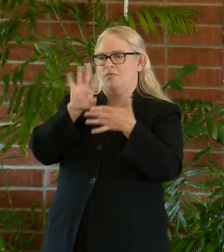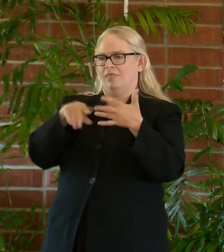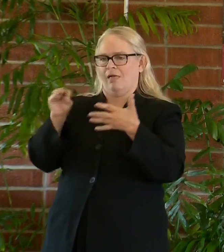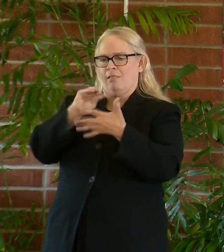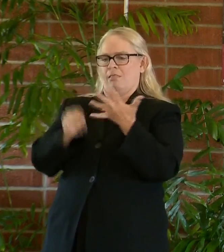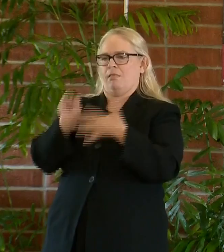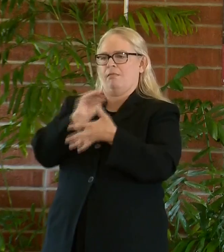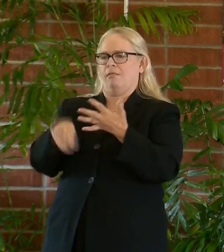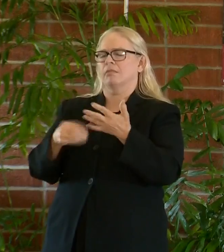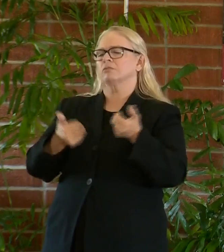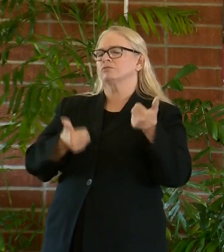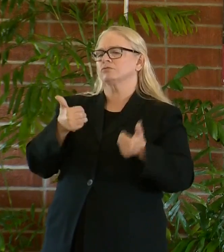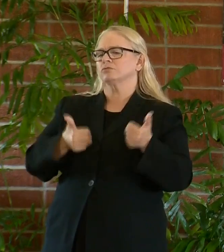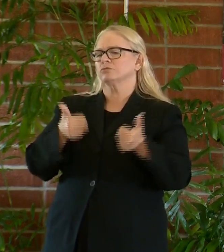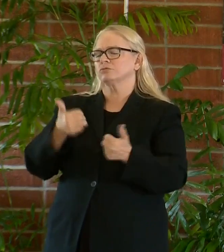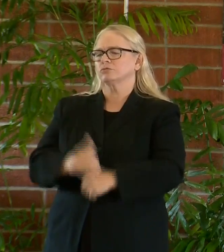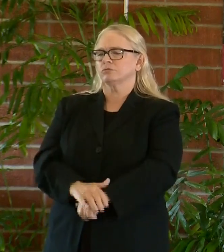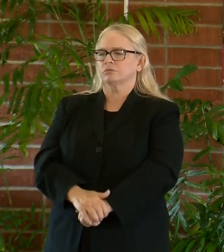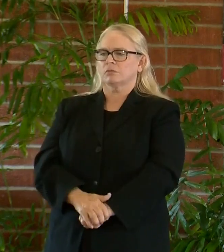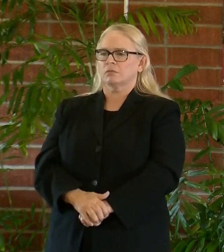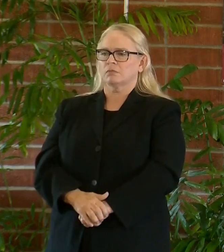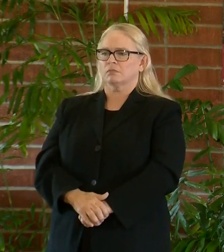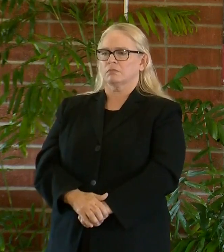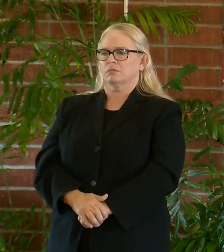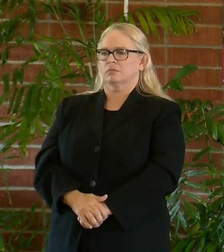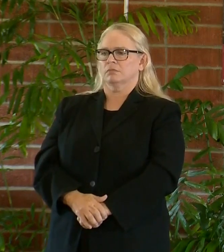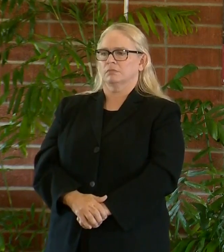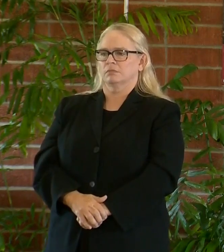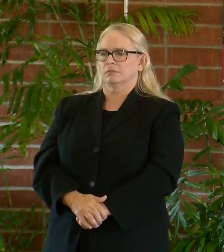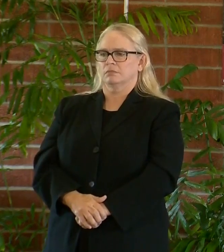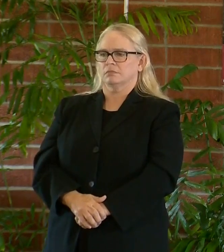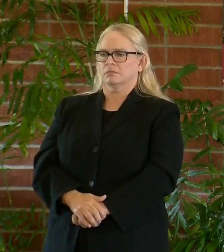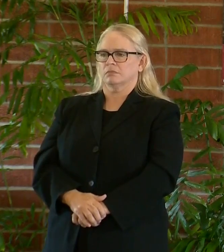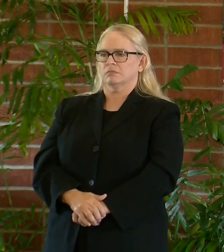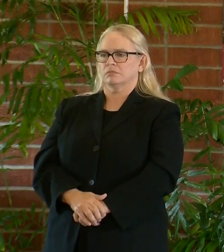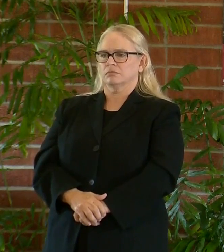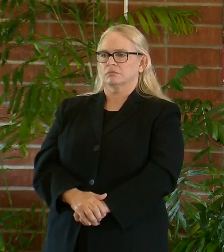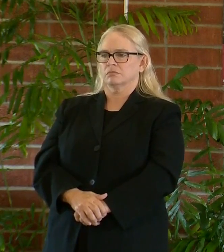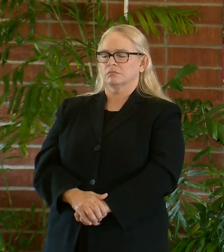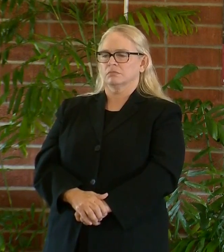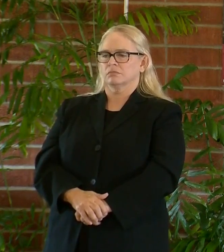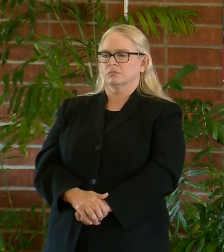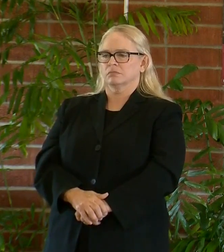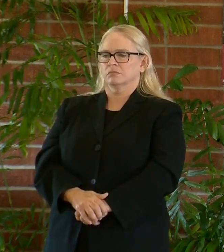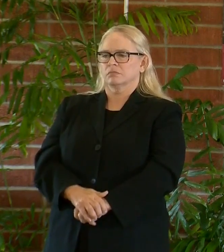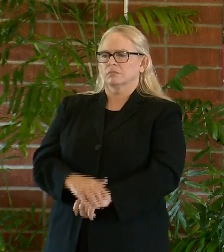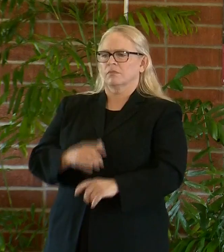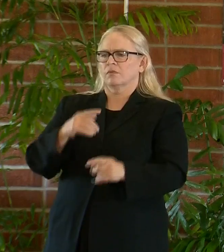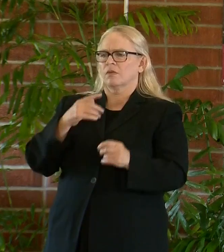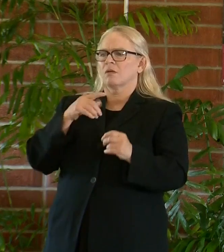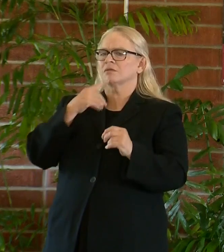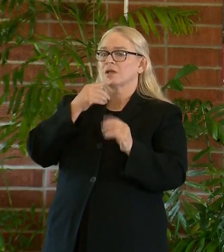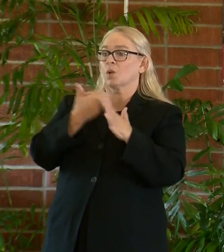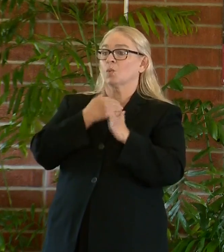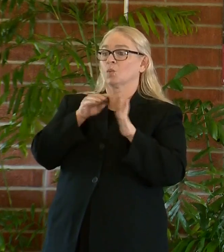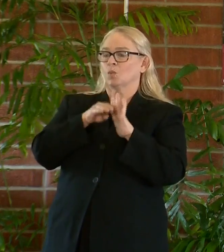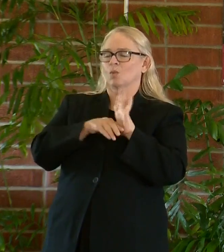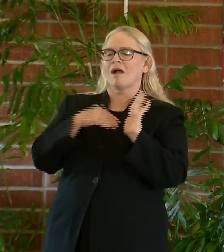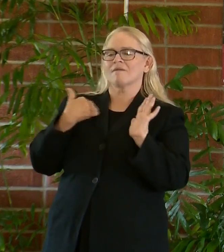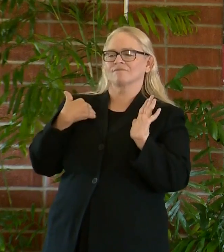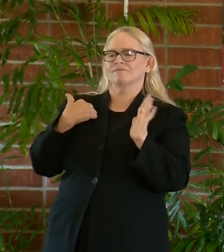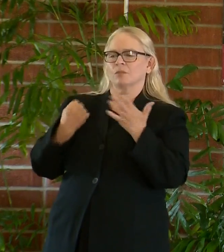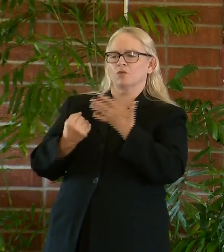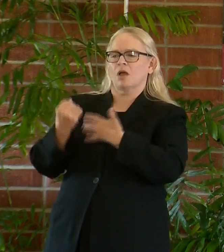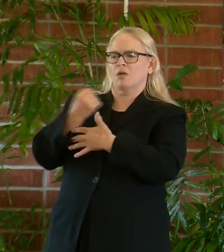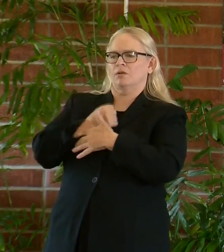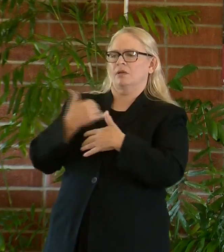to remind people of what the new protocols and procedures and priorities are. And now we have our co-chair and the